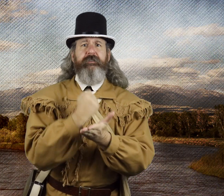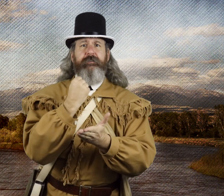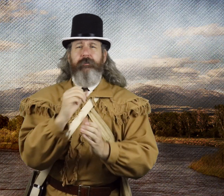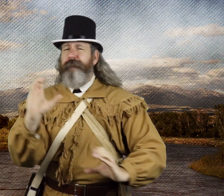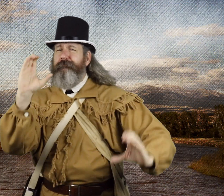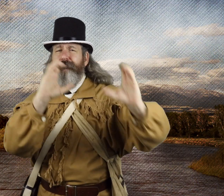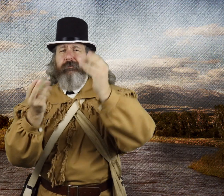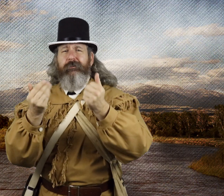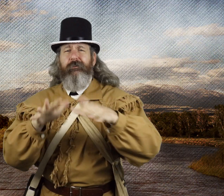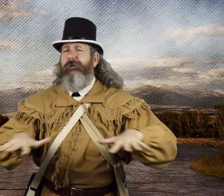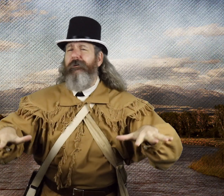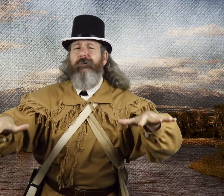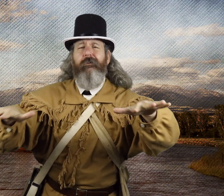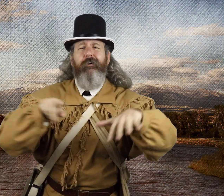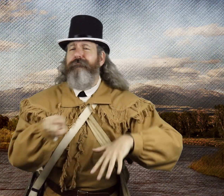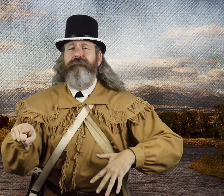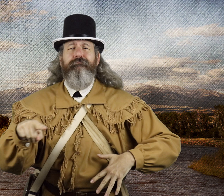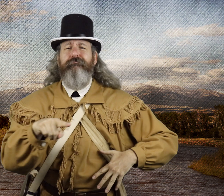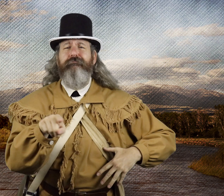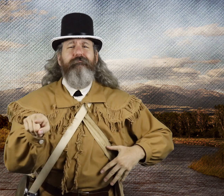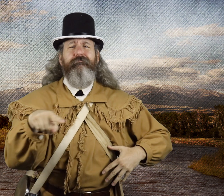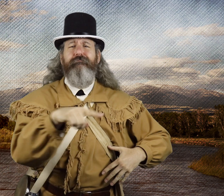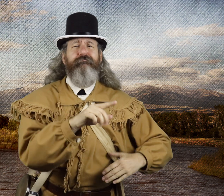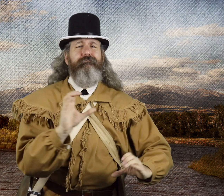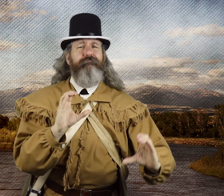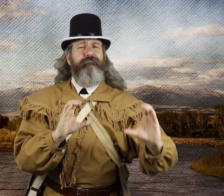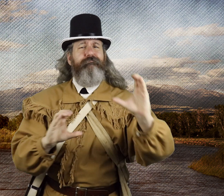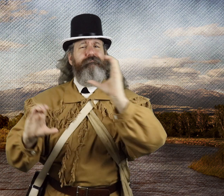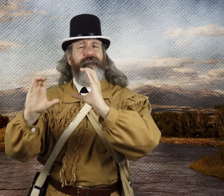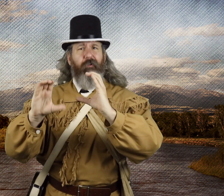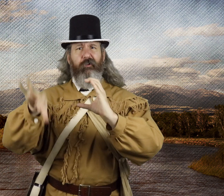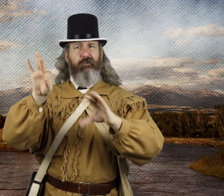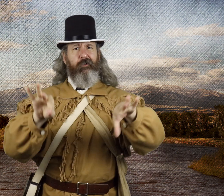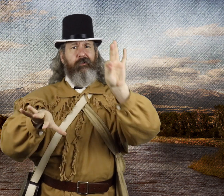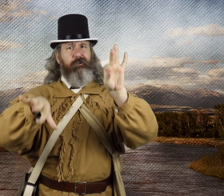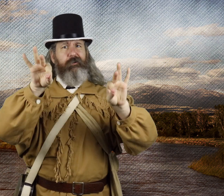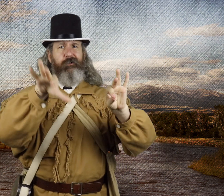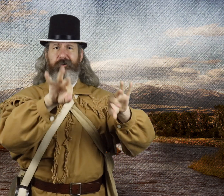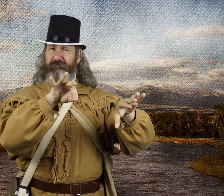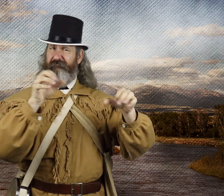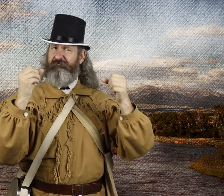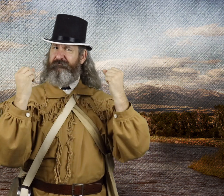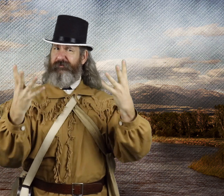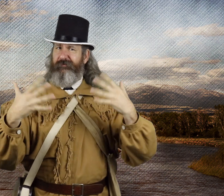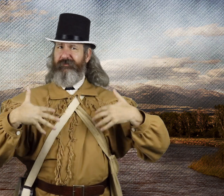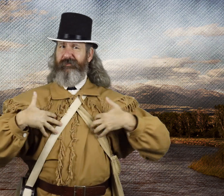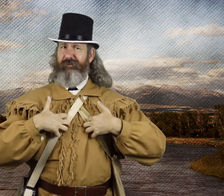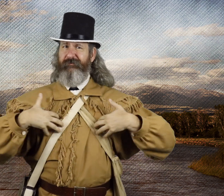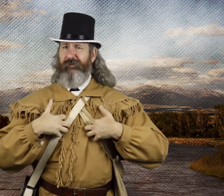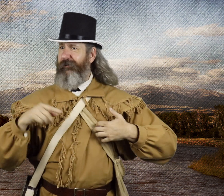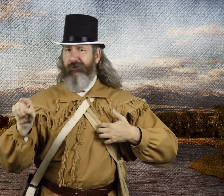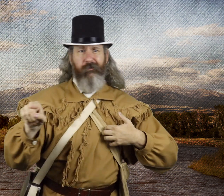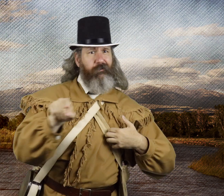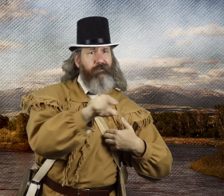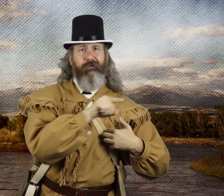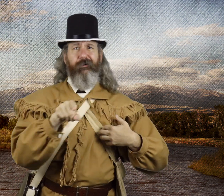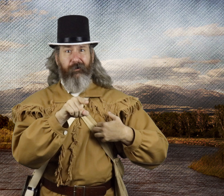the men explored the lands around the river. They found many animals to hunt.